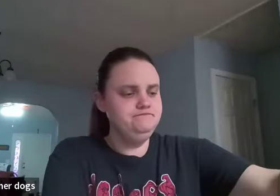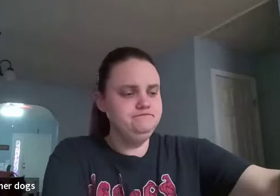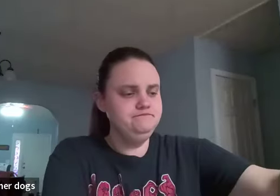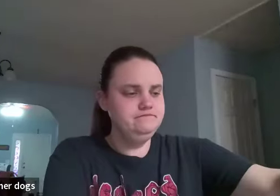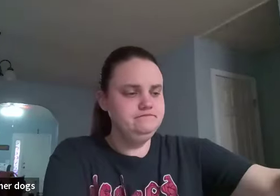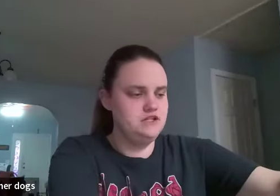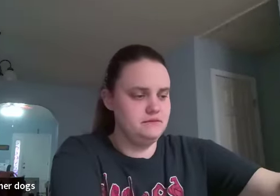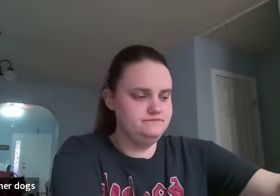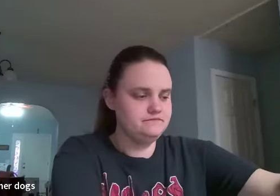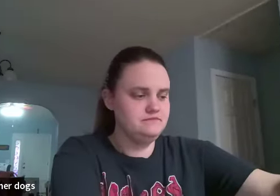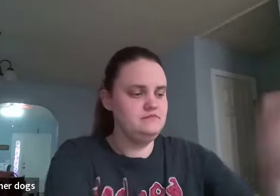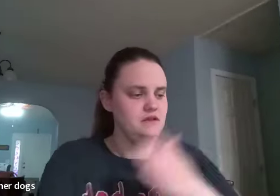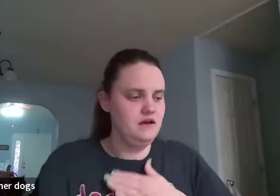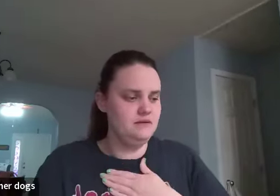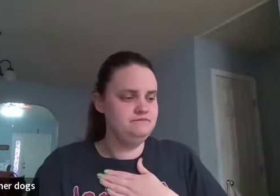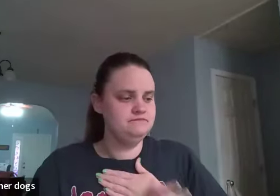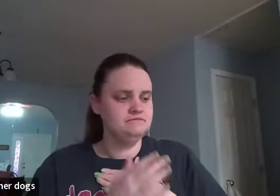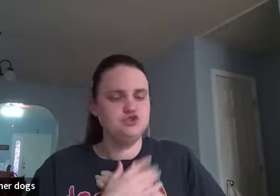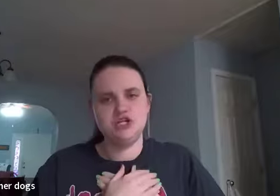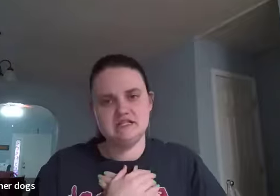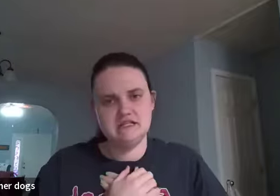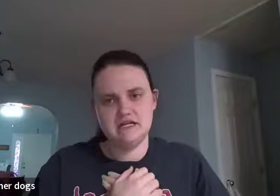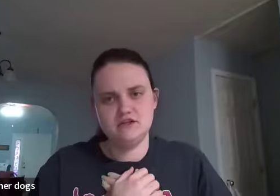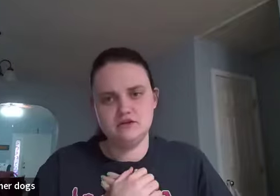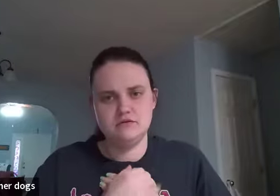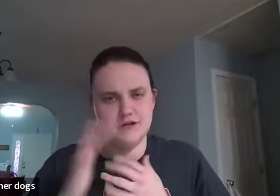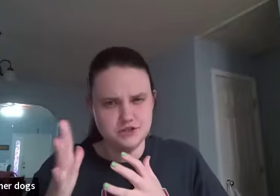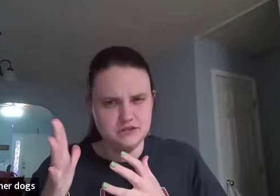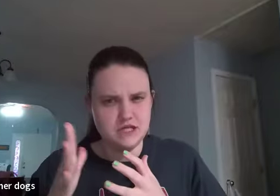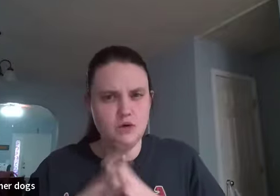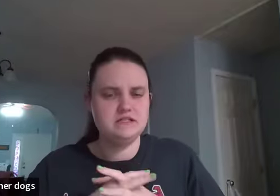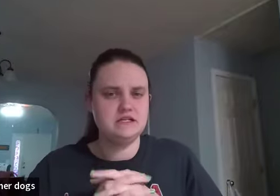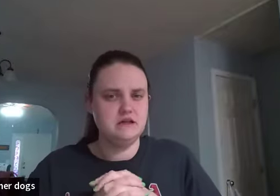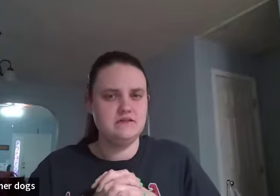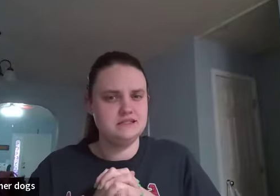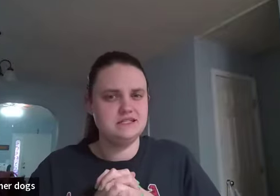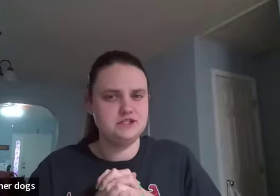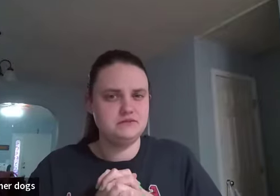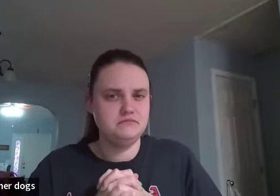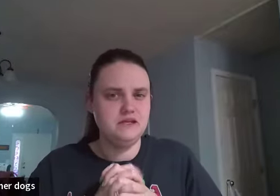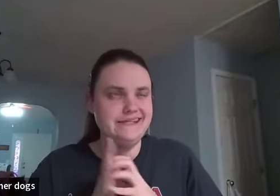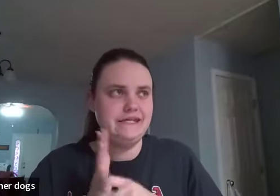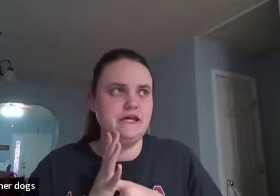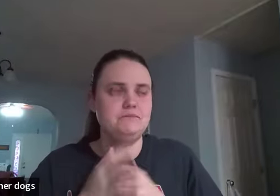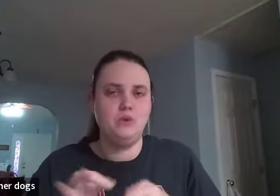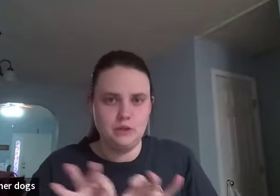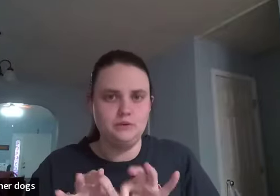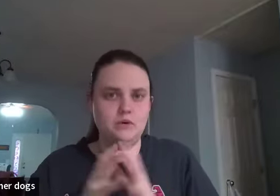again. Excuse me. Um, just as a nice little refresher with help, because again, that is such a key, important